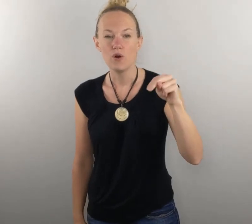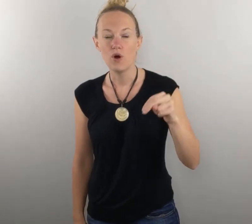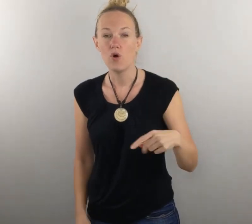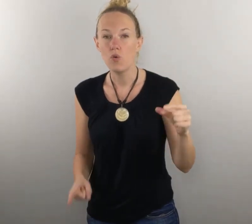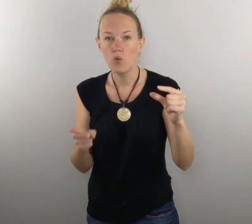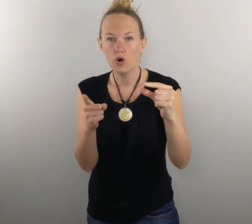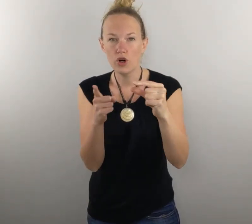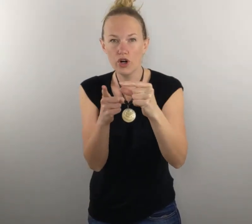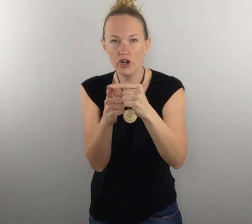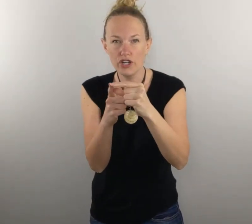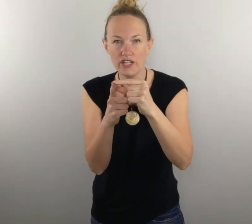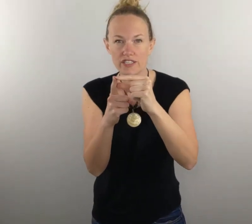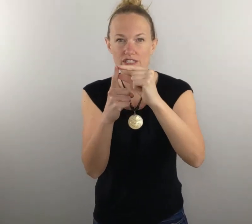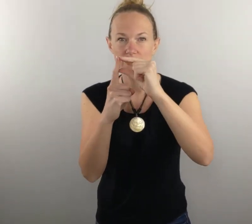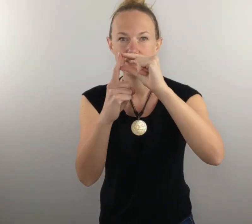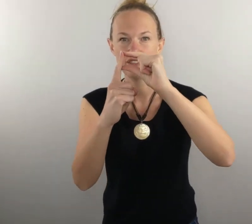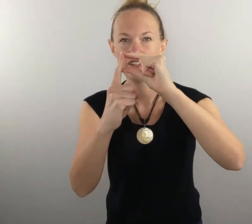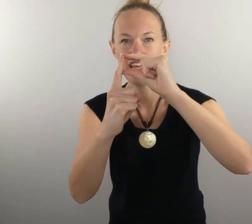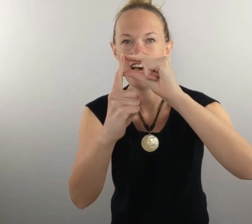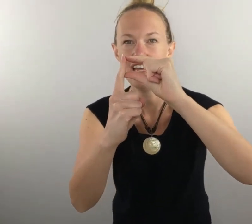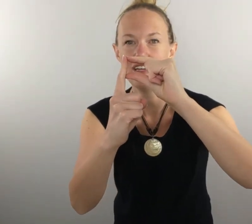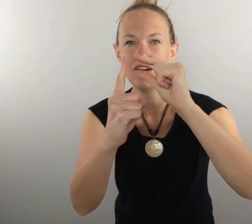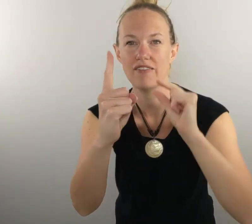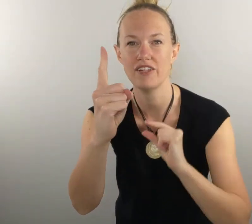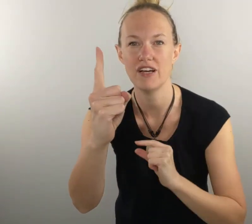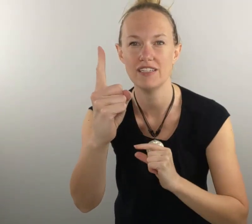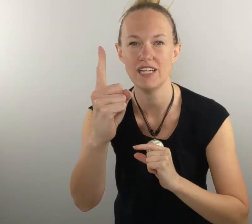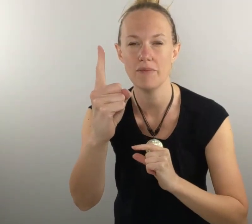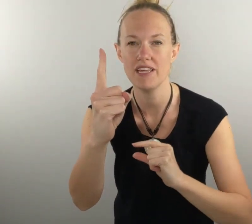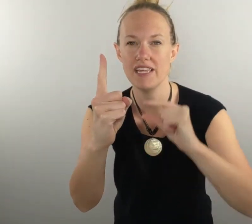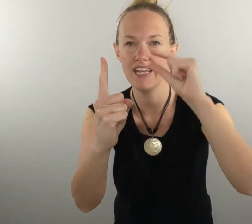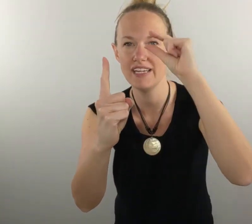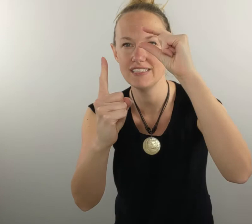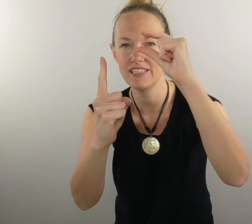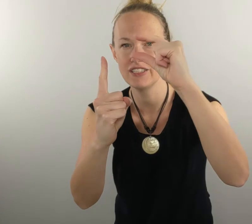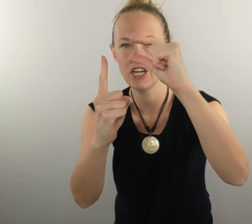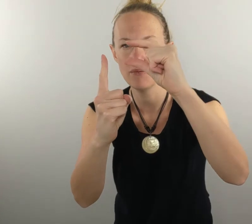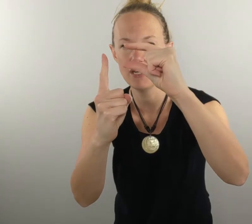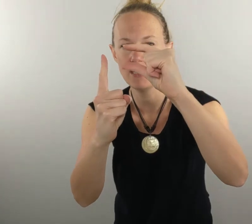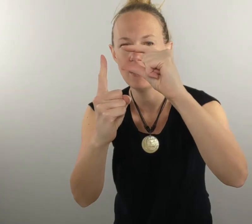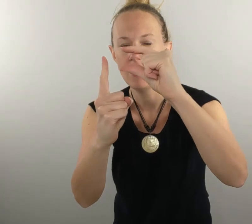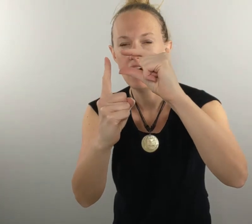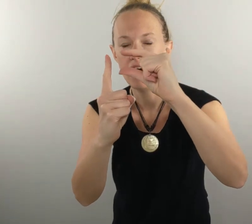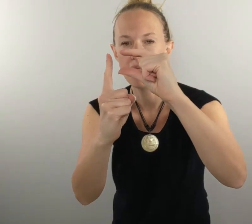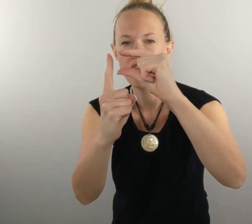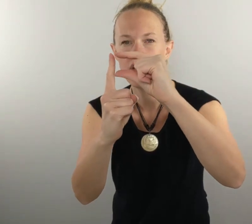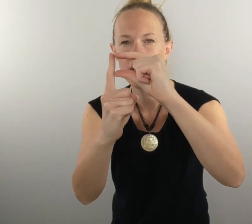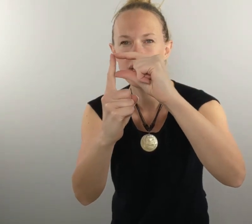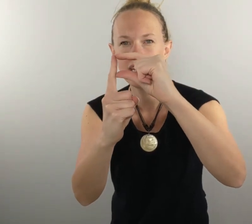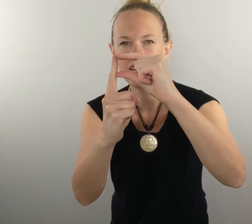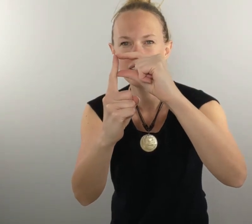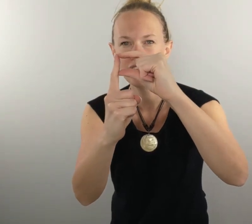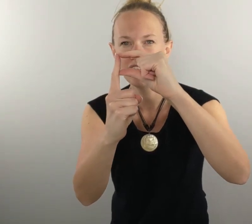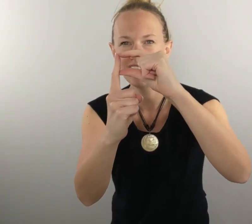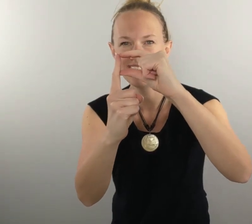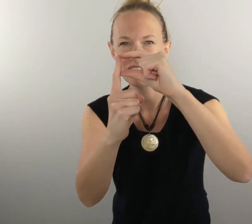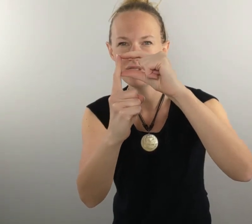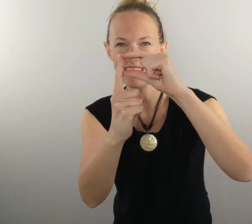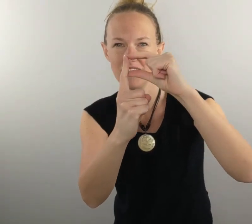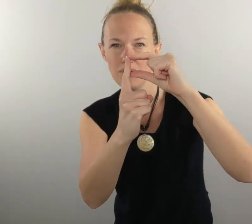No word. So for that, you have your non-dominant index and your dominant thumb and index finger. And it's almost like you're making